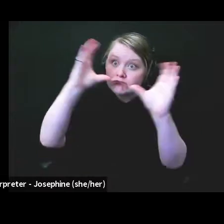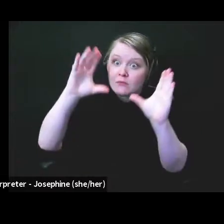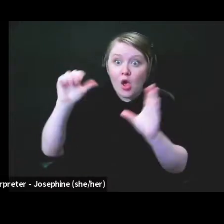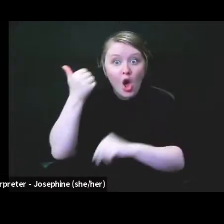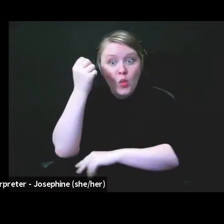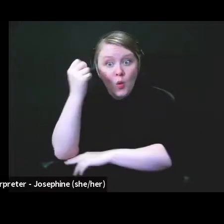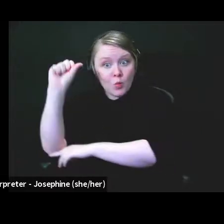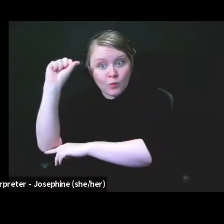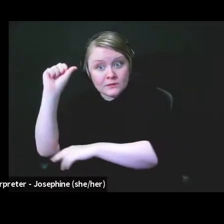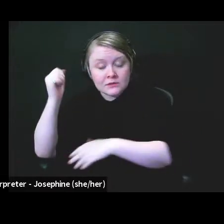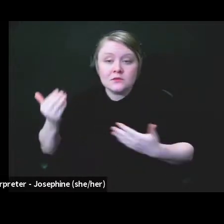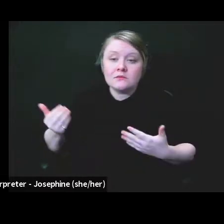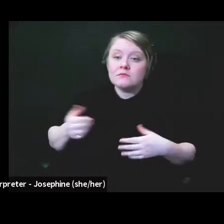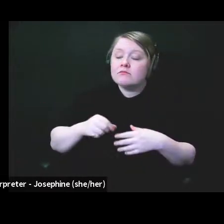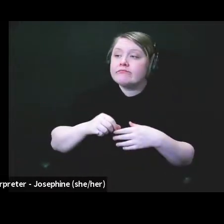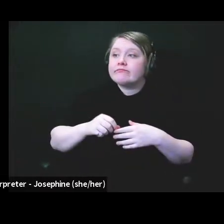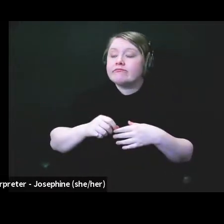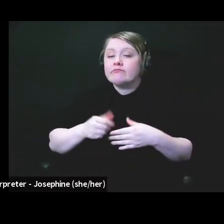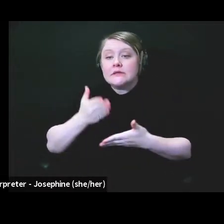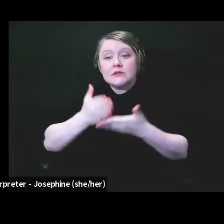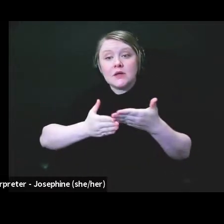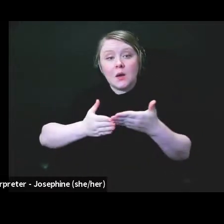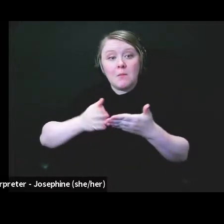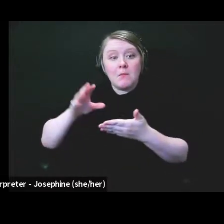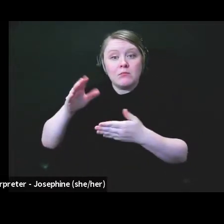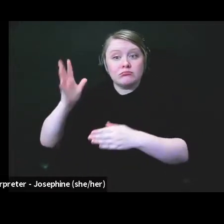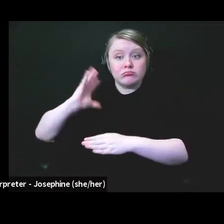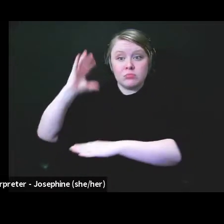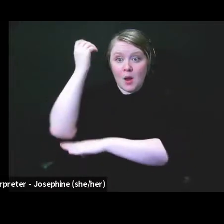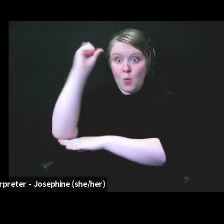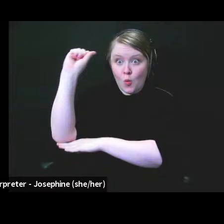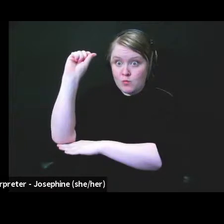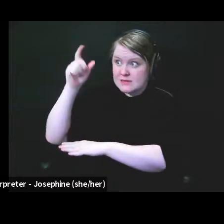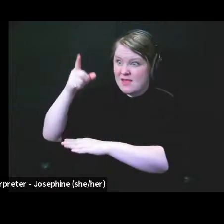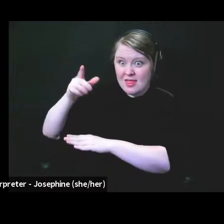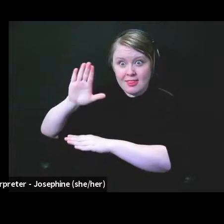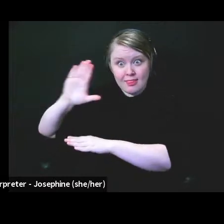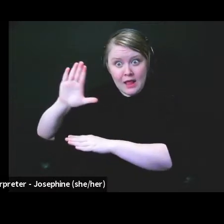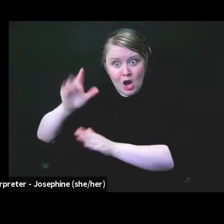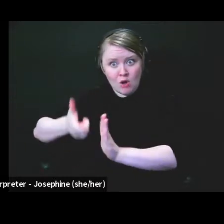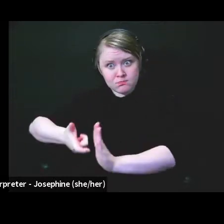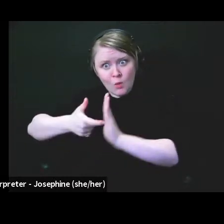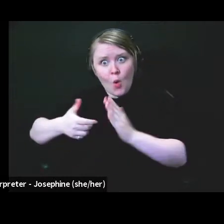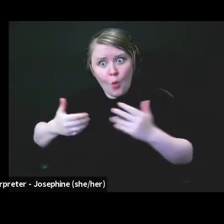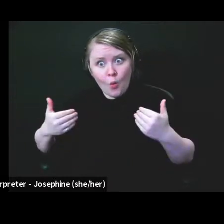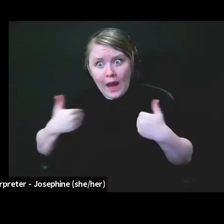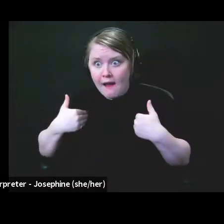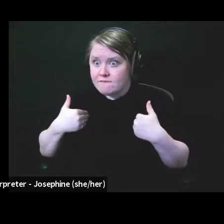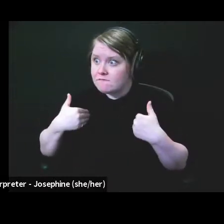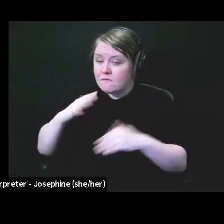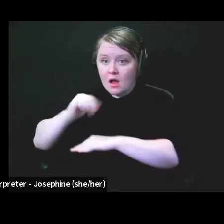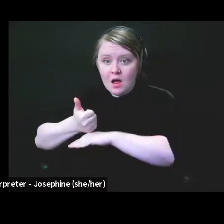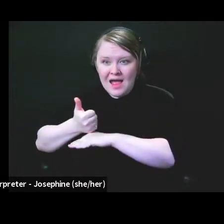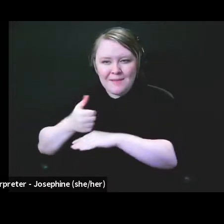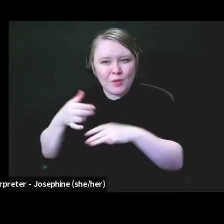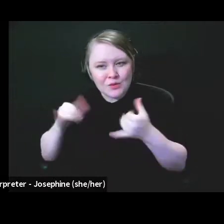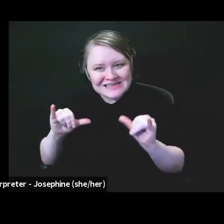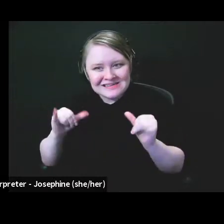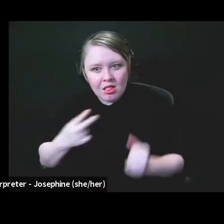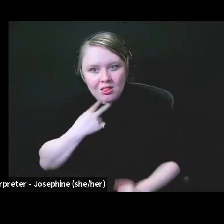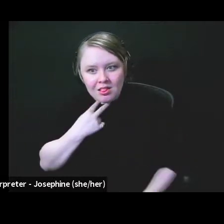movements, some of the things that previous movements were demanding, we got those things and we're still not free,